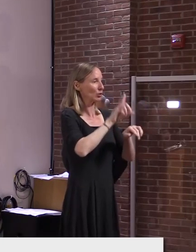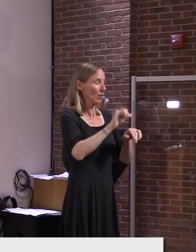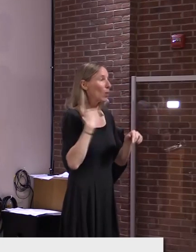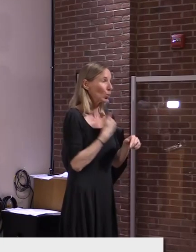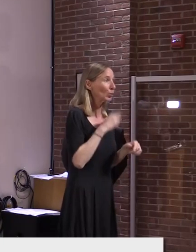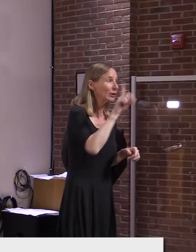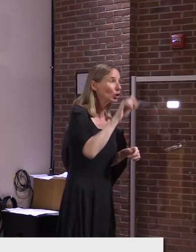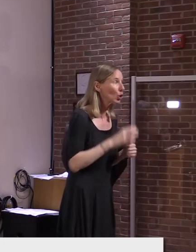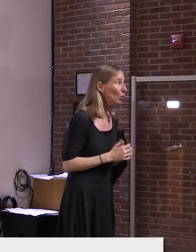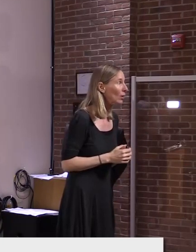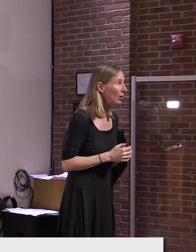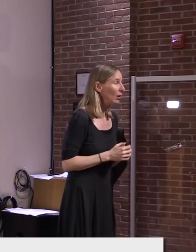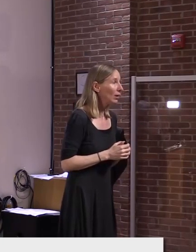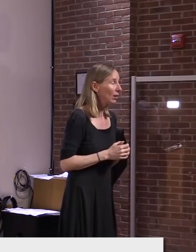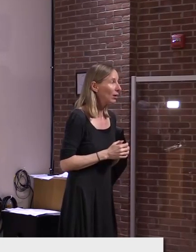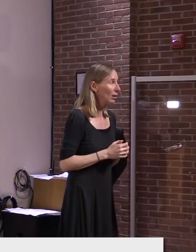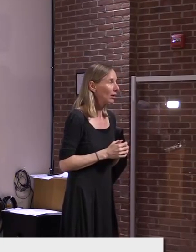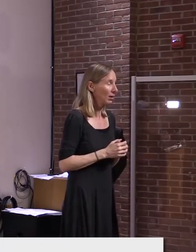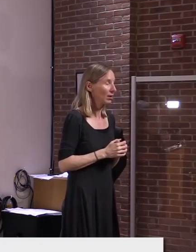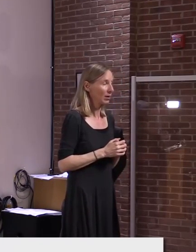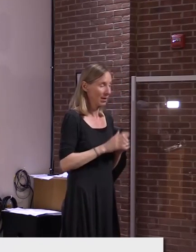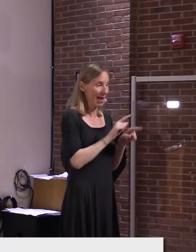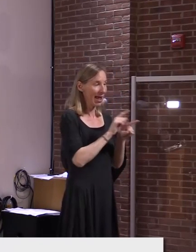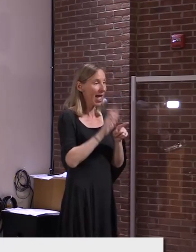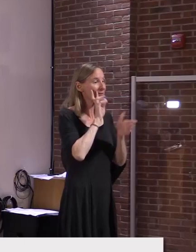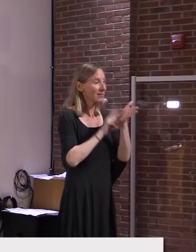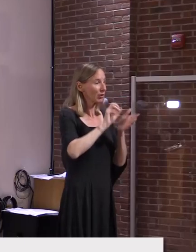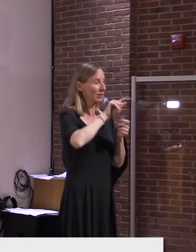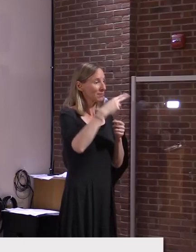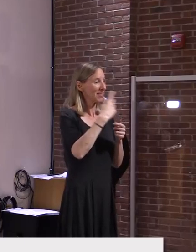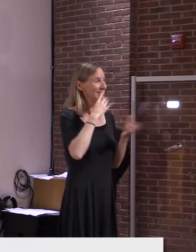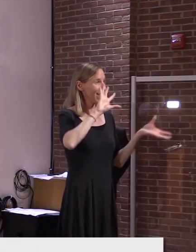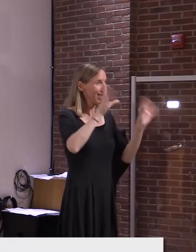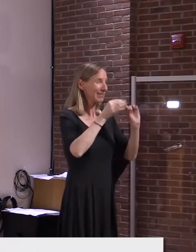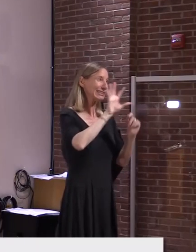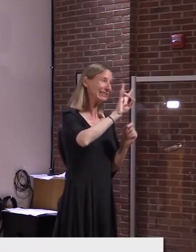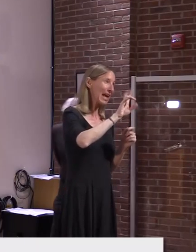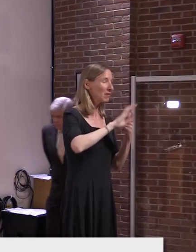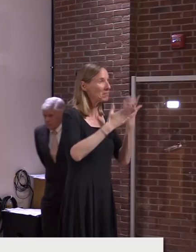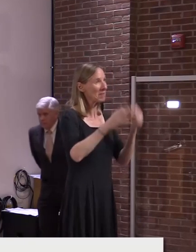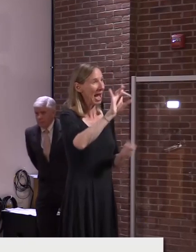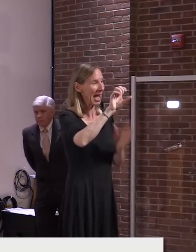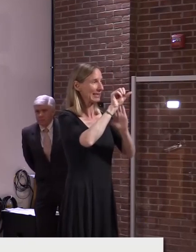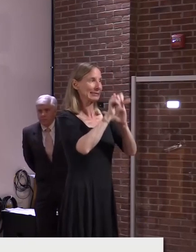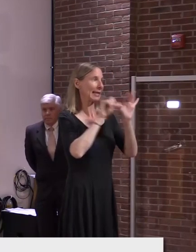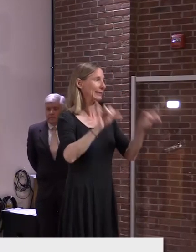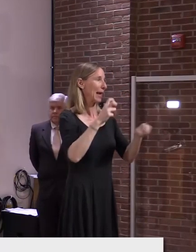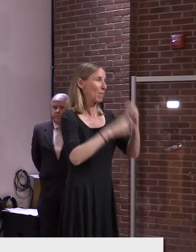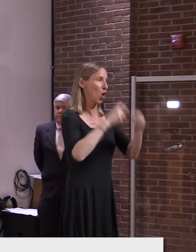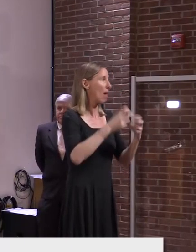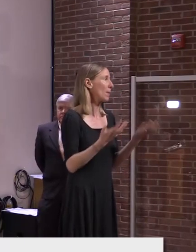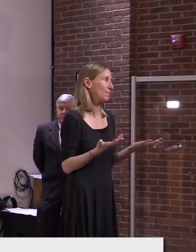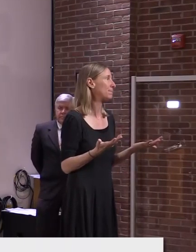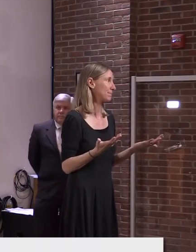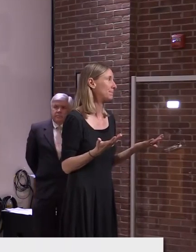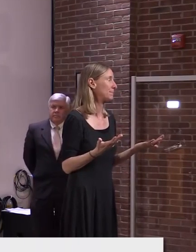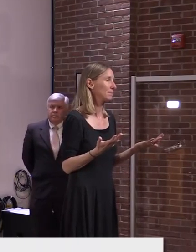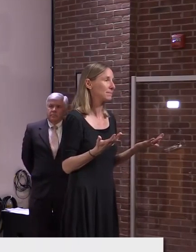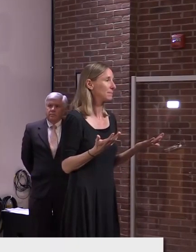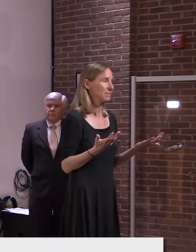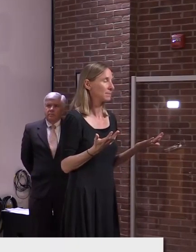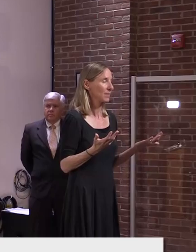There are about seven, I think as Secretary Smith was saying, seven or eight states that are in similar predicaments. But don't let